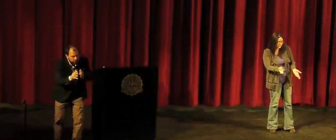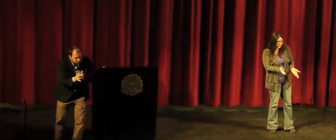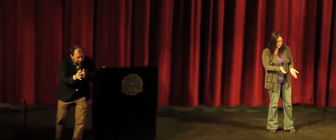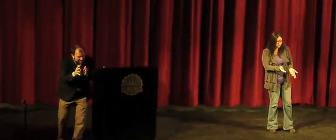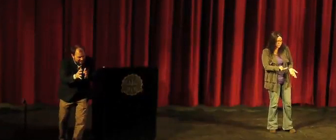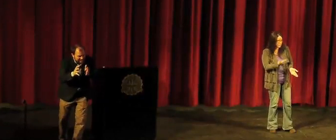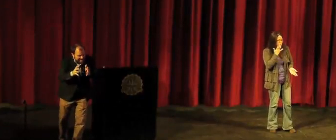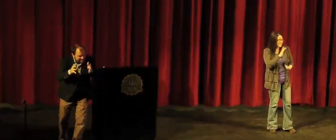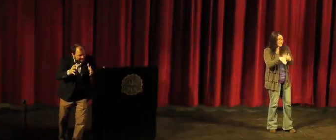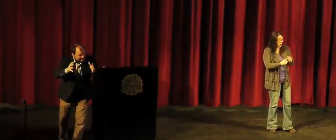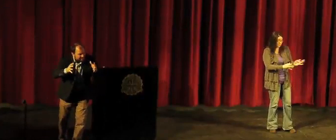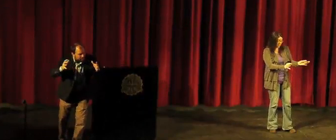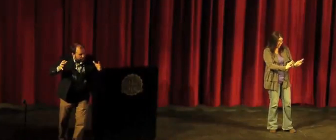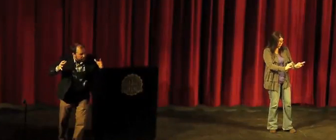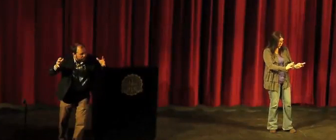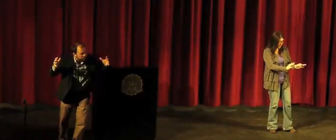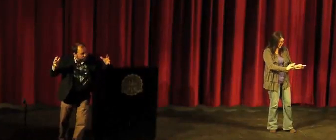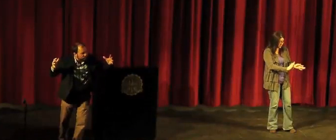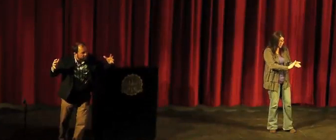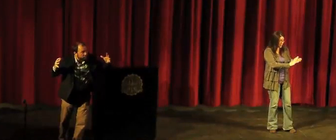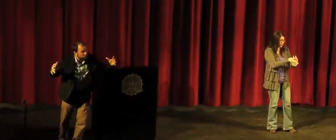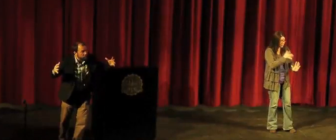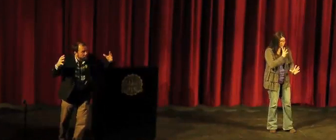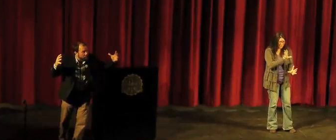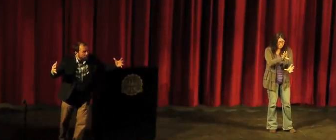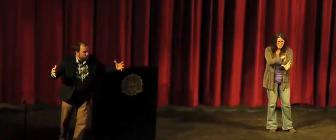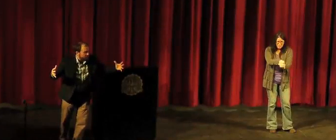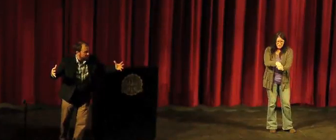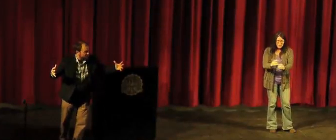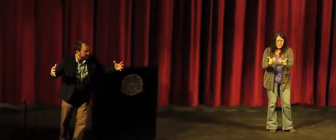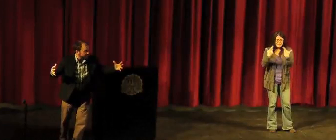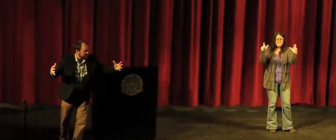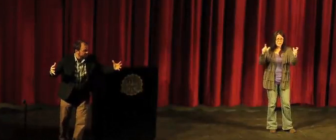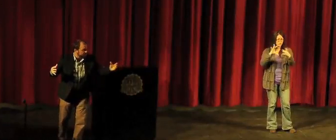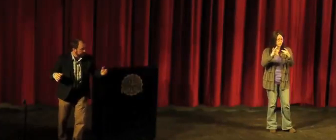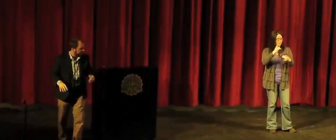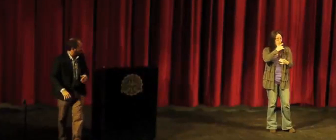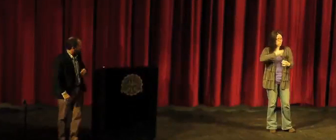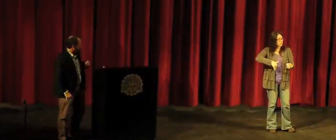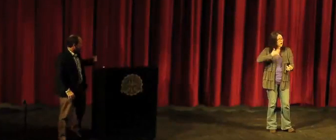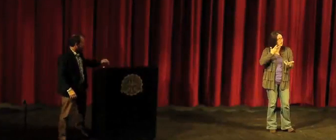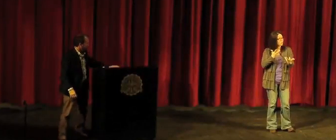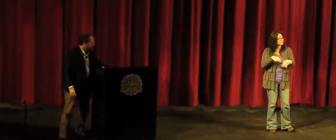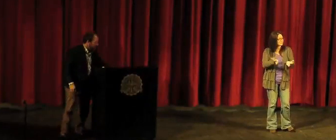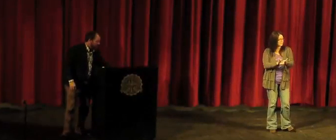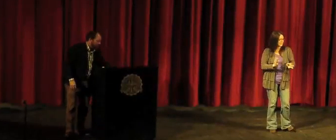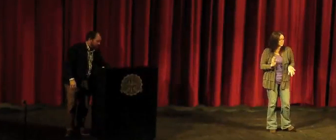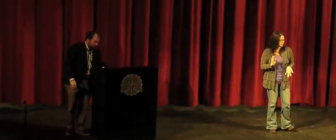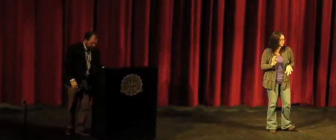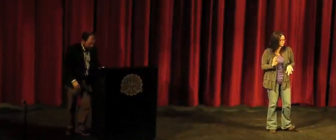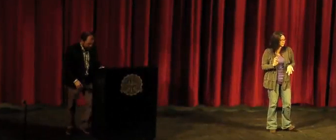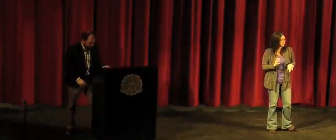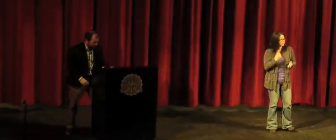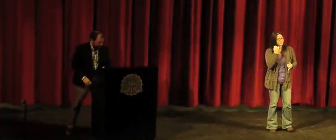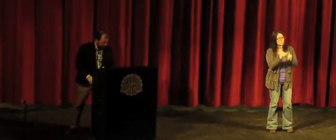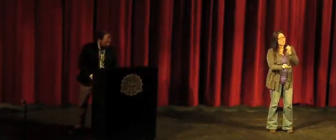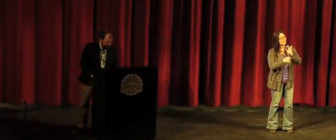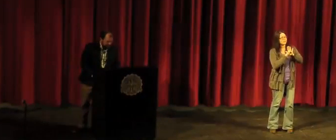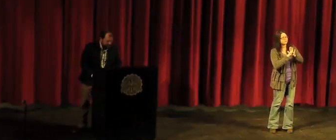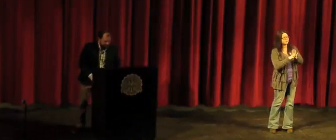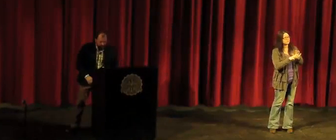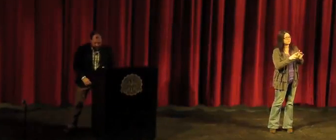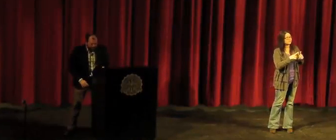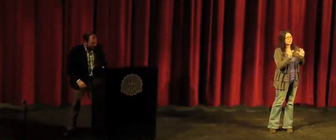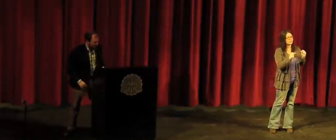the little things get nested in a bigger story about who we are and what's significant. I'll give you one last illustration, then we